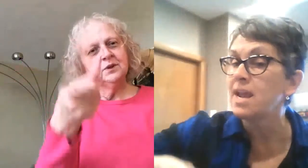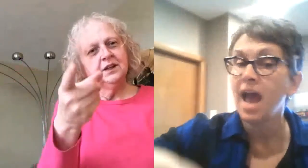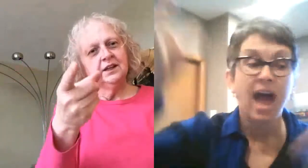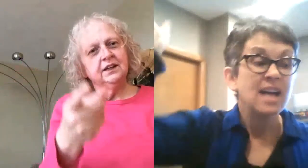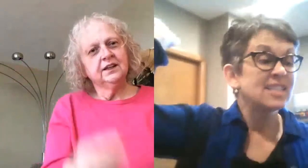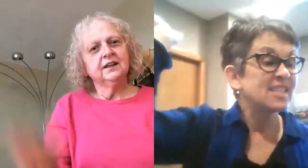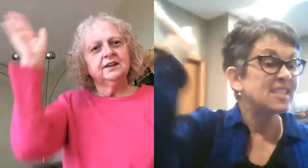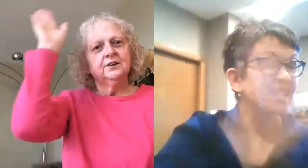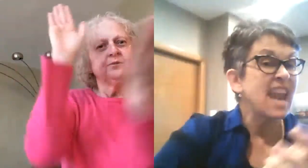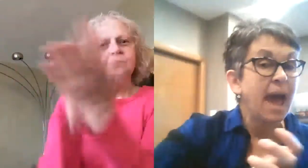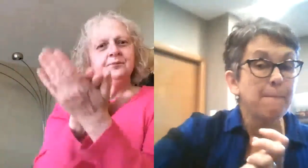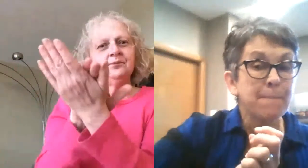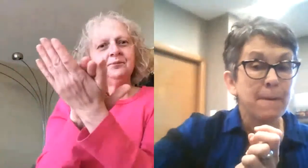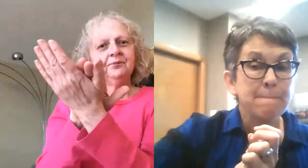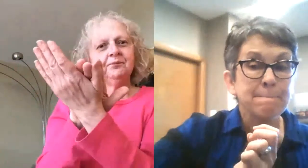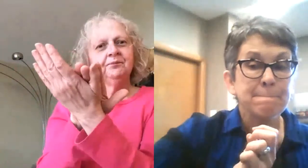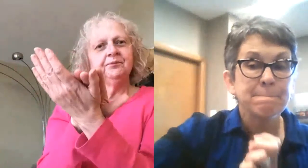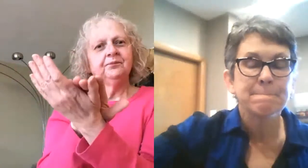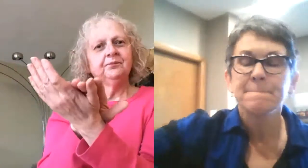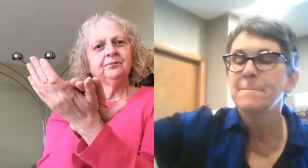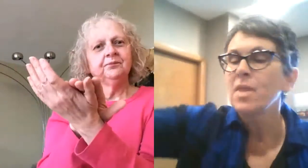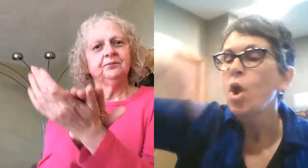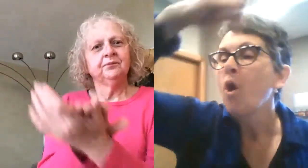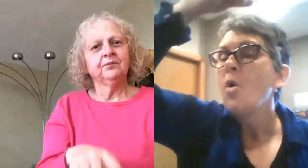me. Snap.